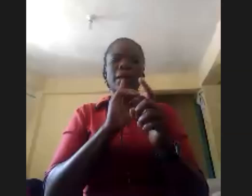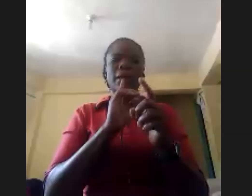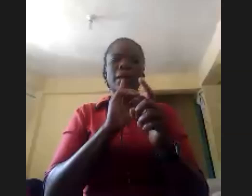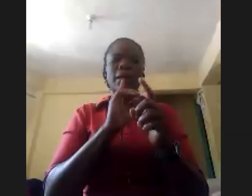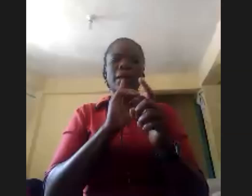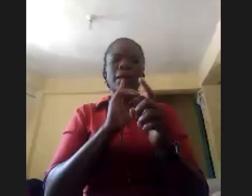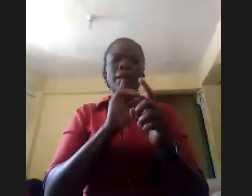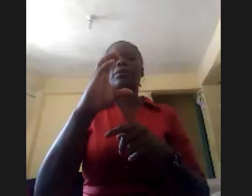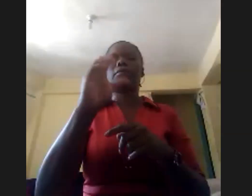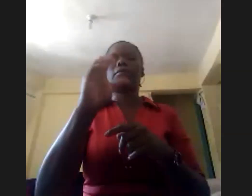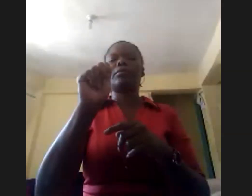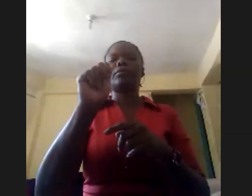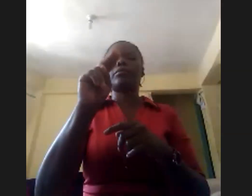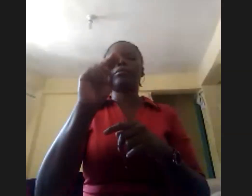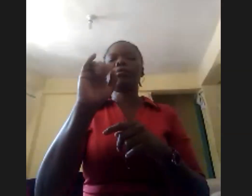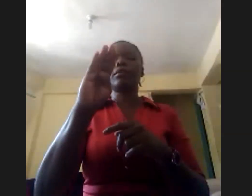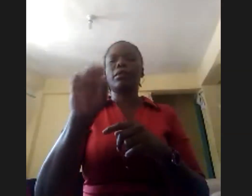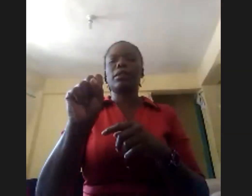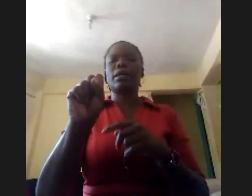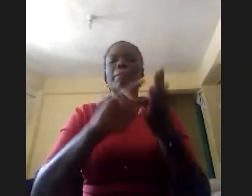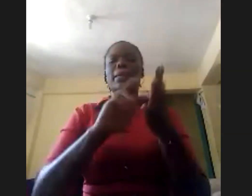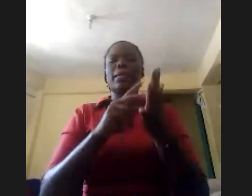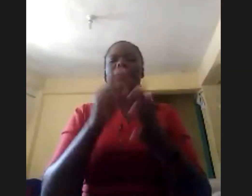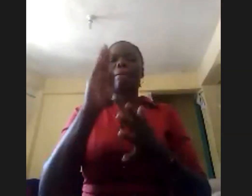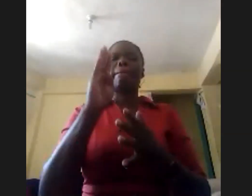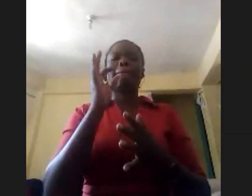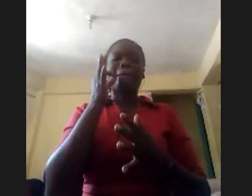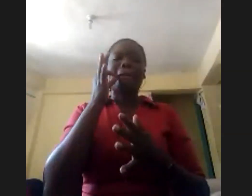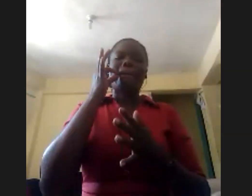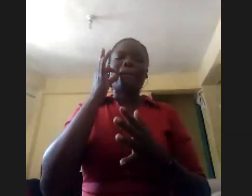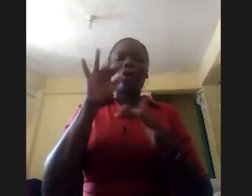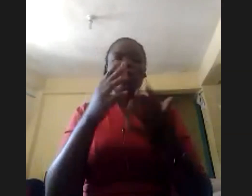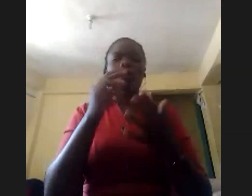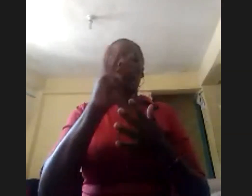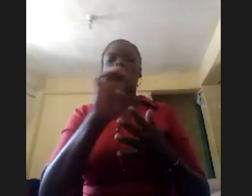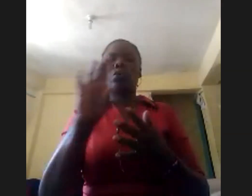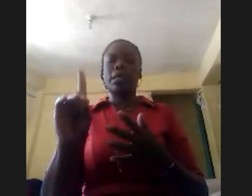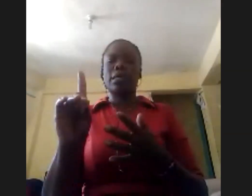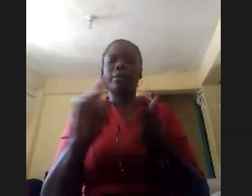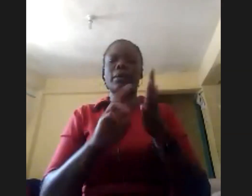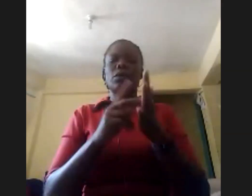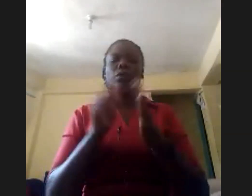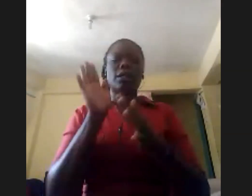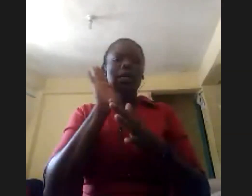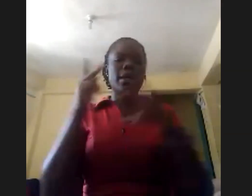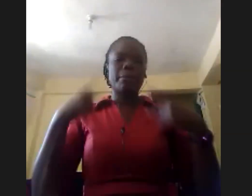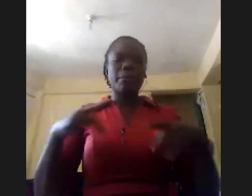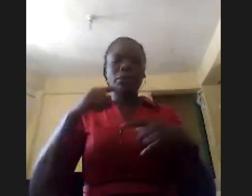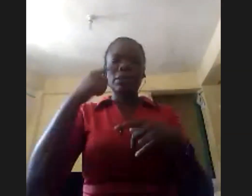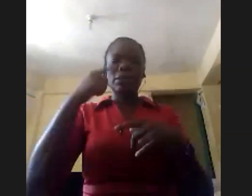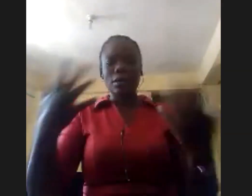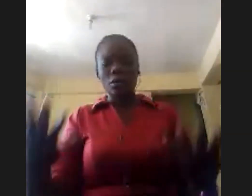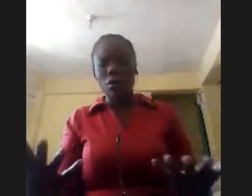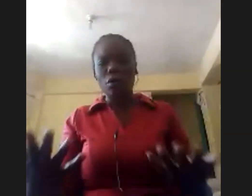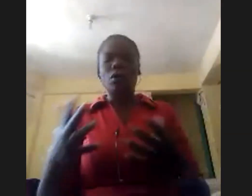in universities, or bang. You'll hear, or weed, commonly we call it weed. You'll hear people commonly saying, oh, weed